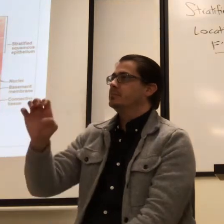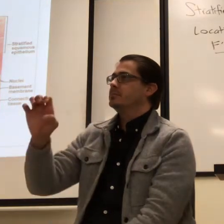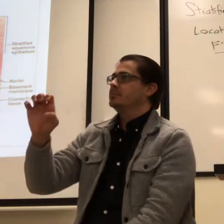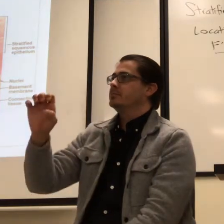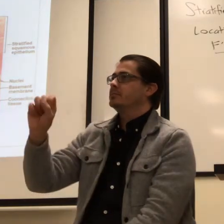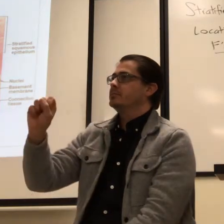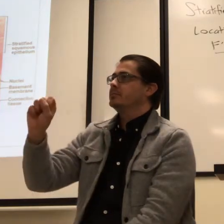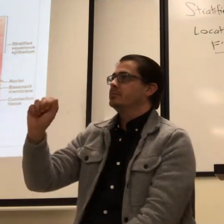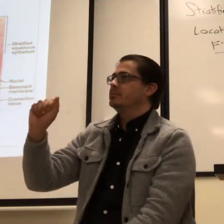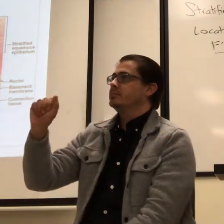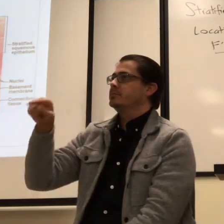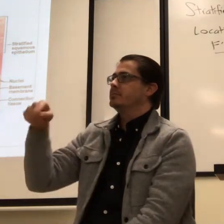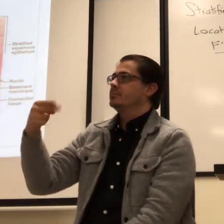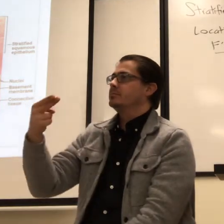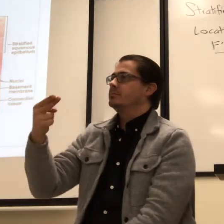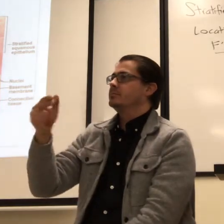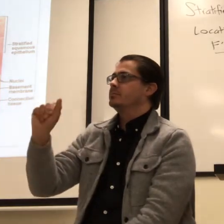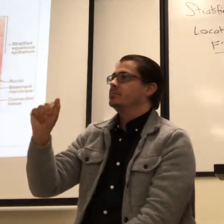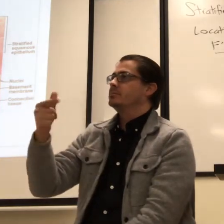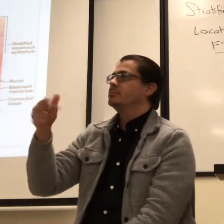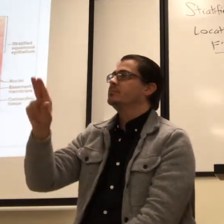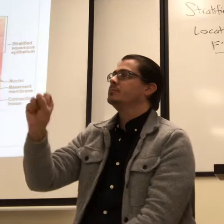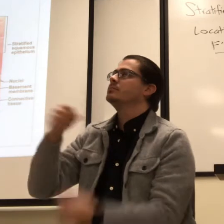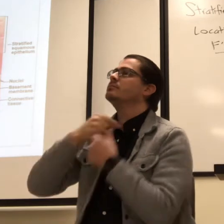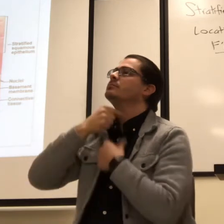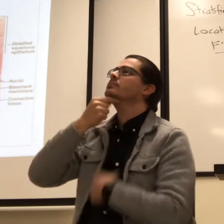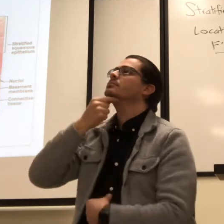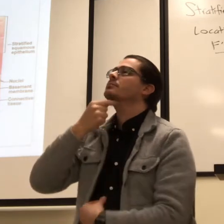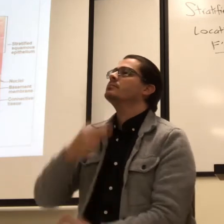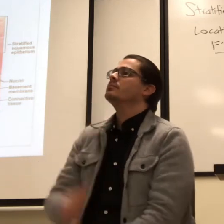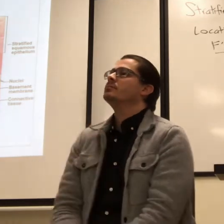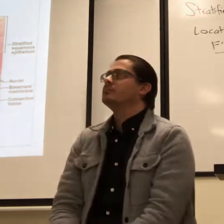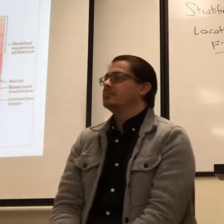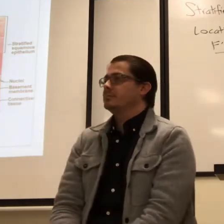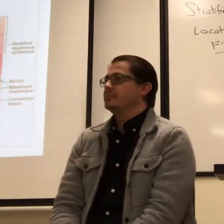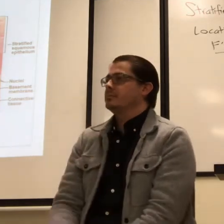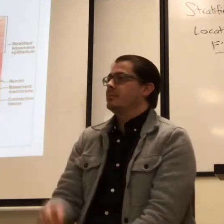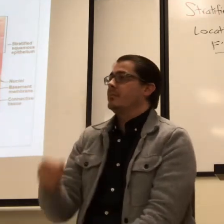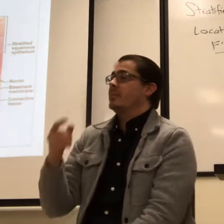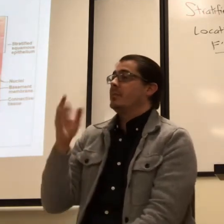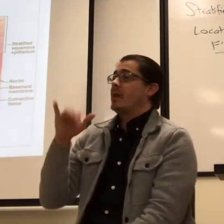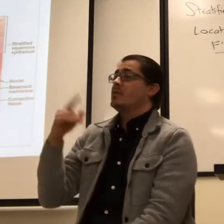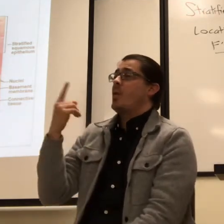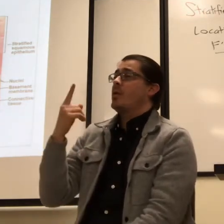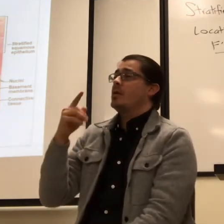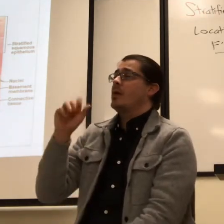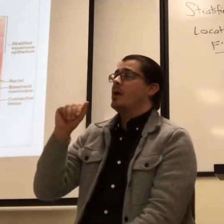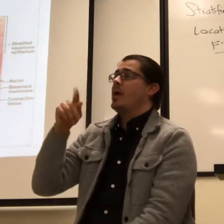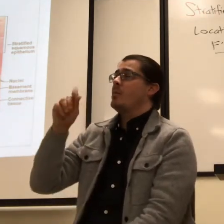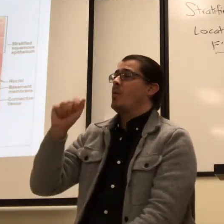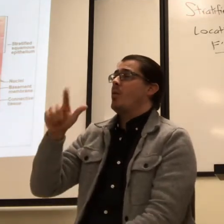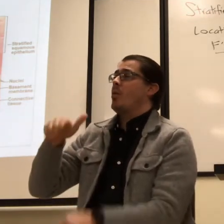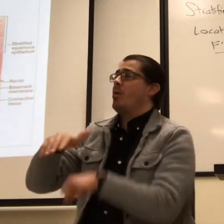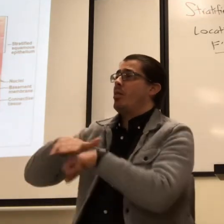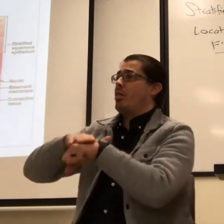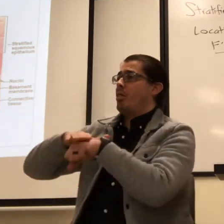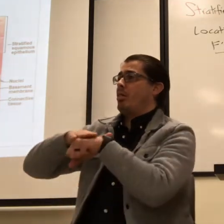And when you look at this tissue, again, only consider the apical cells.